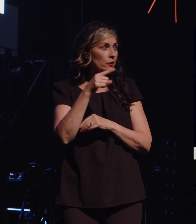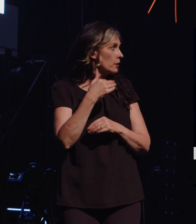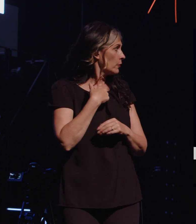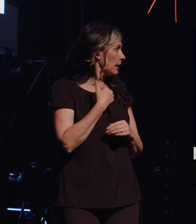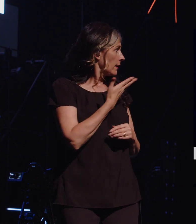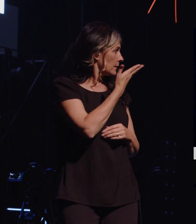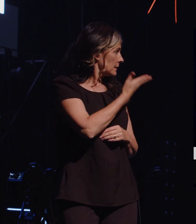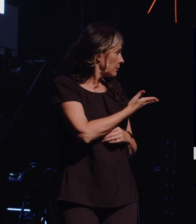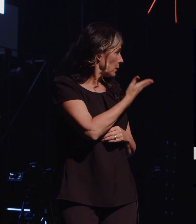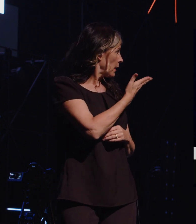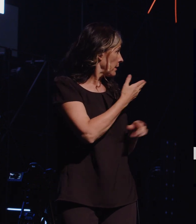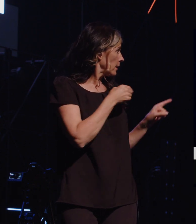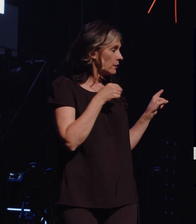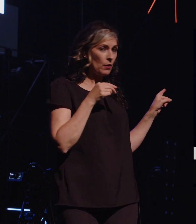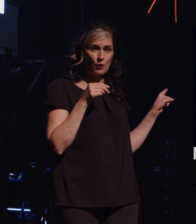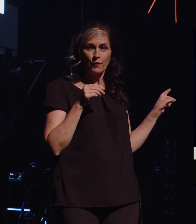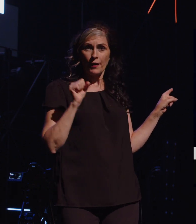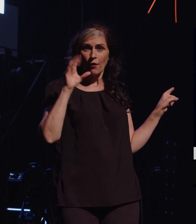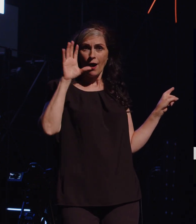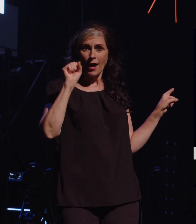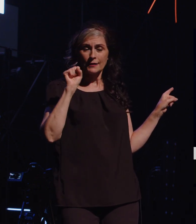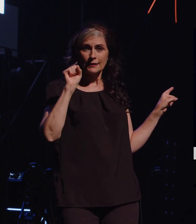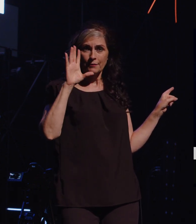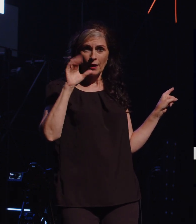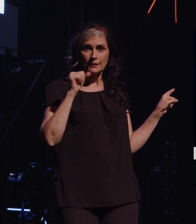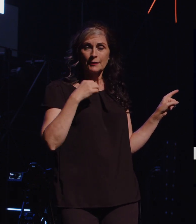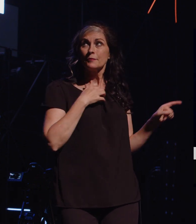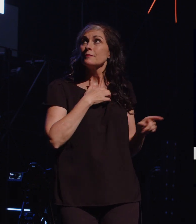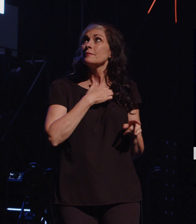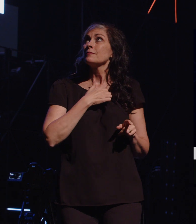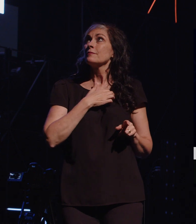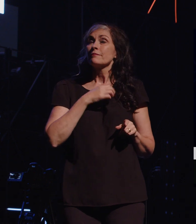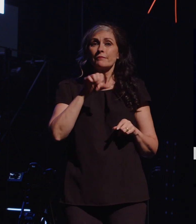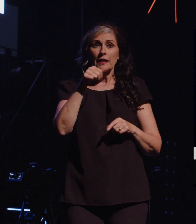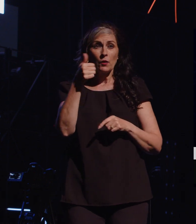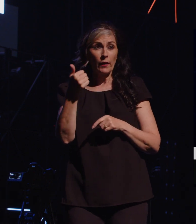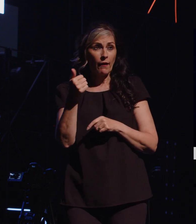someone right here. Awesome. Right on. Is there anyone else?